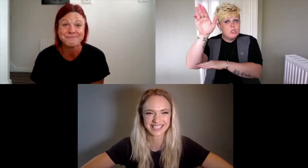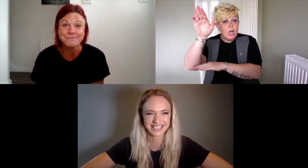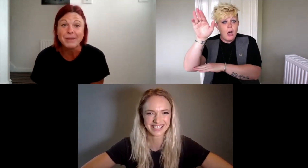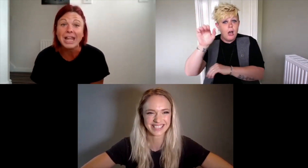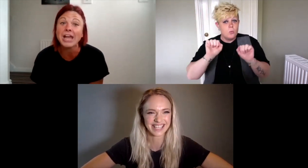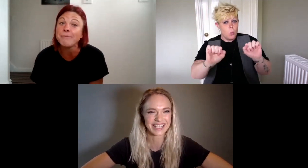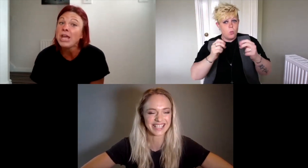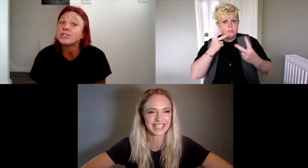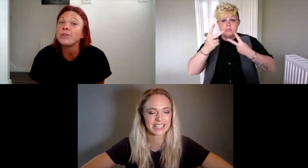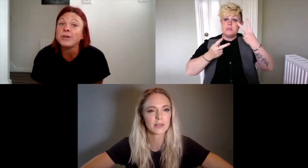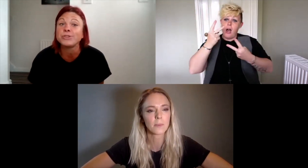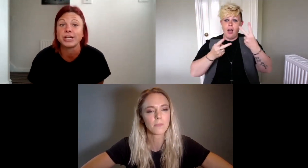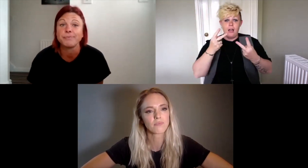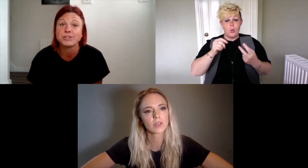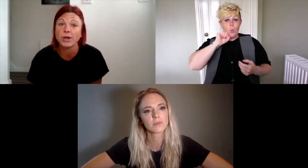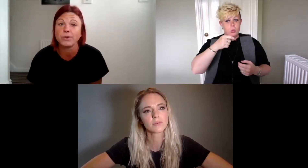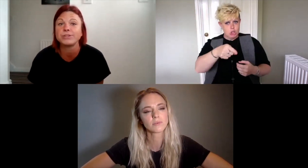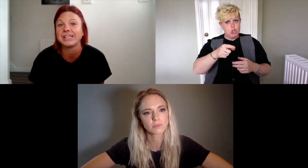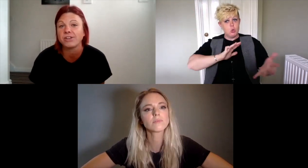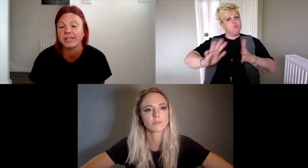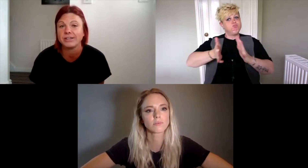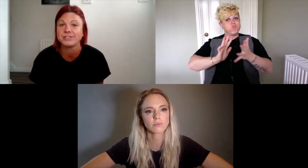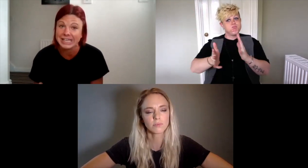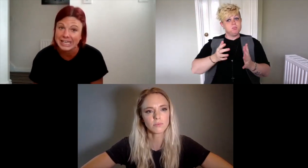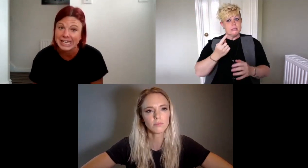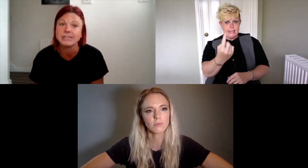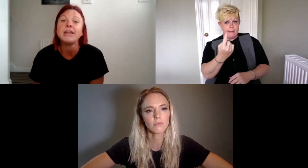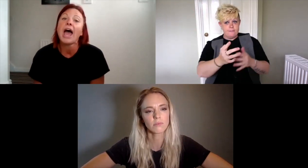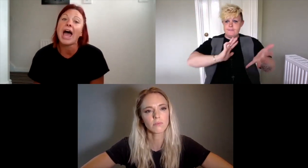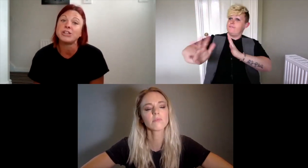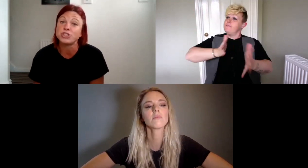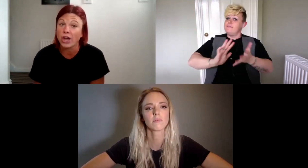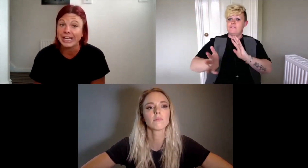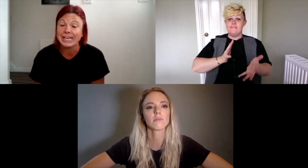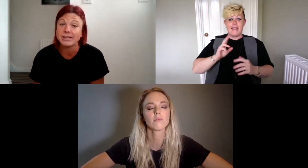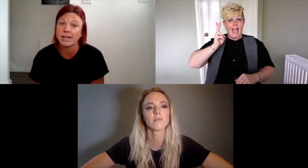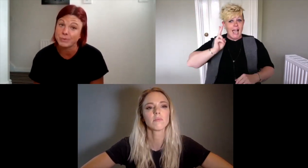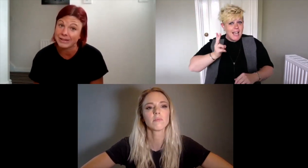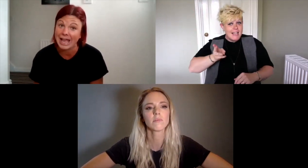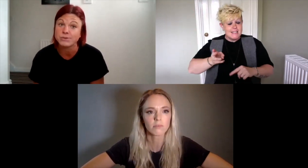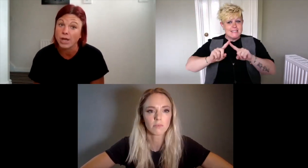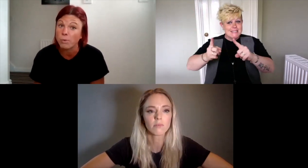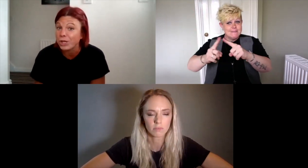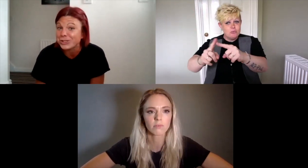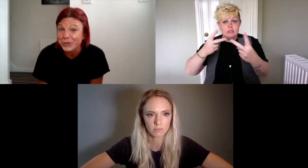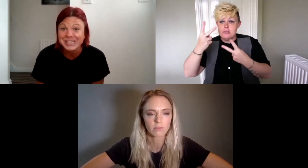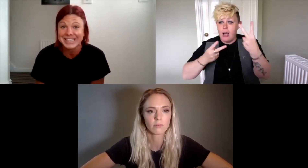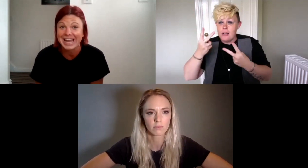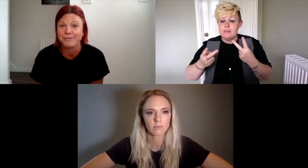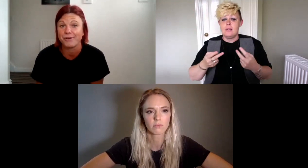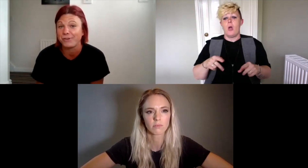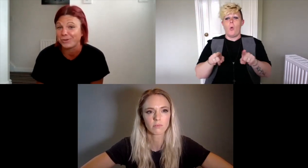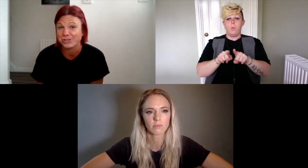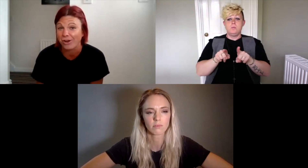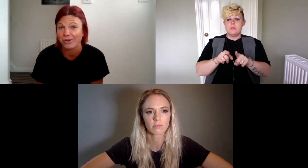definitely. So the future. So you're singing and you're signing as well now. So will you do this